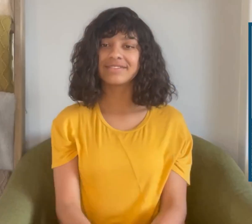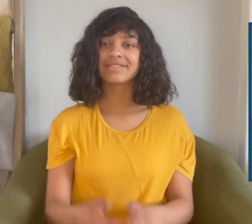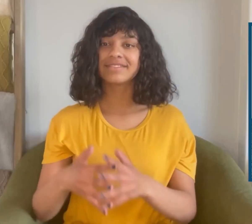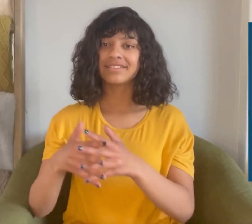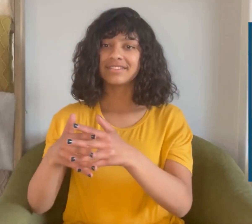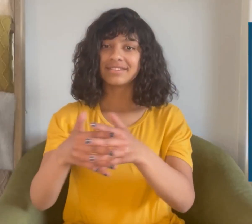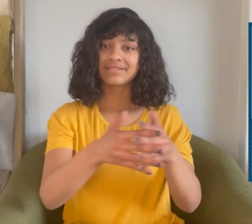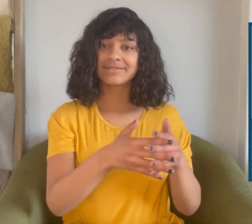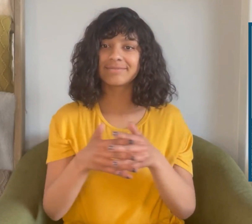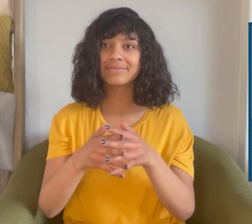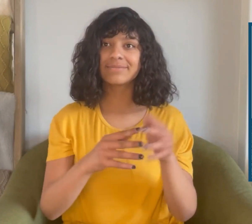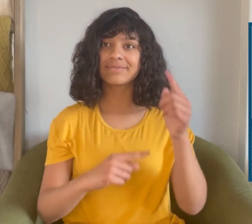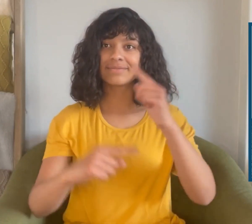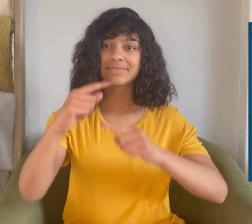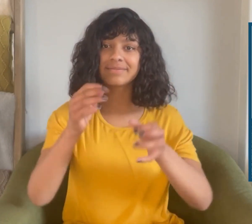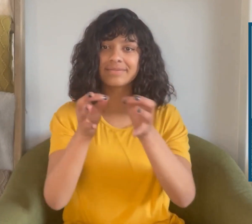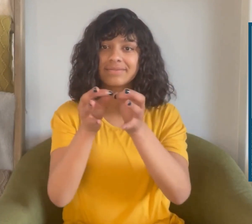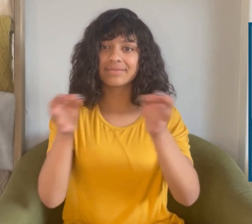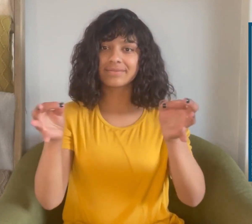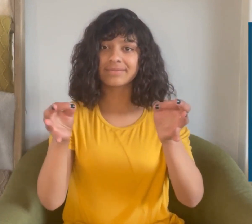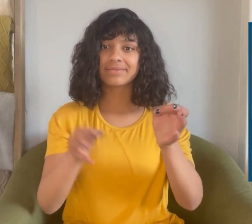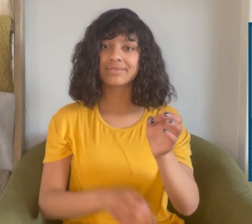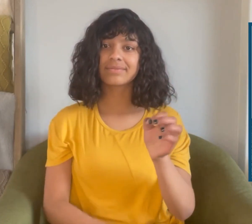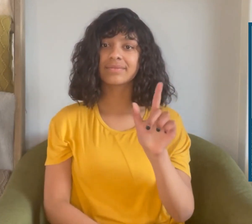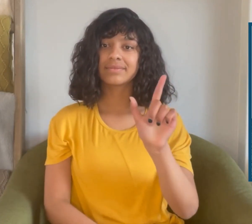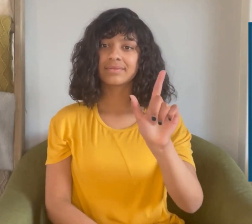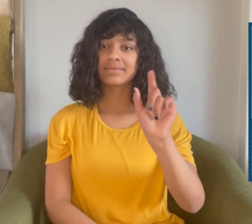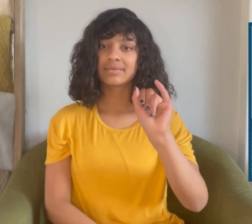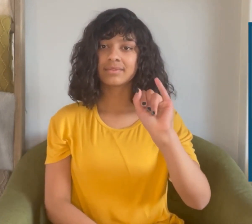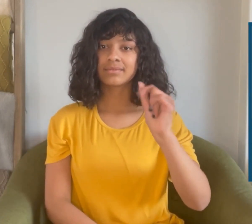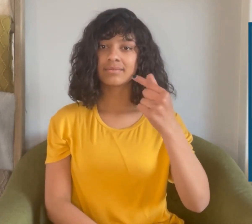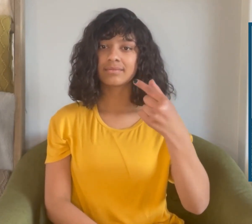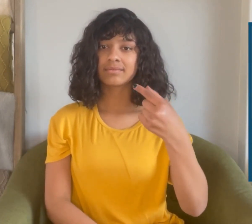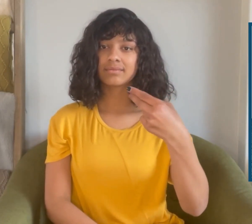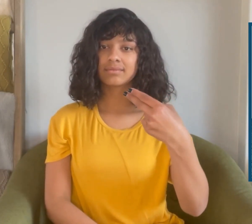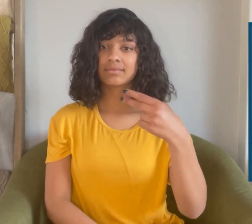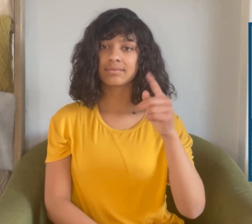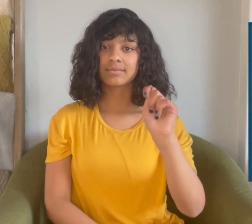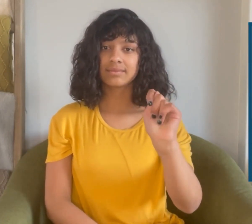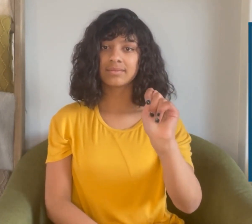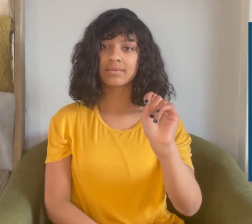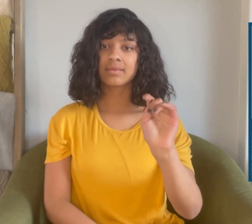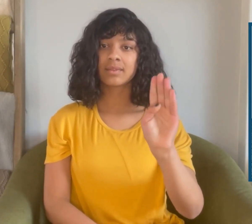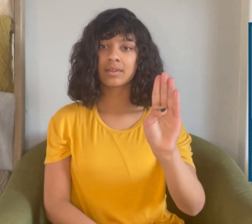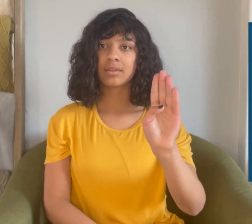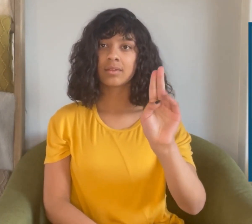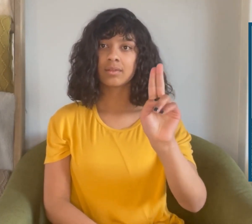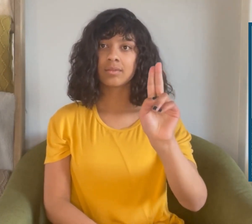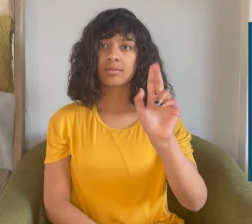In American Sign Language, light bulb